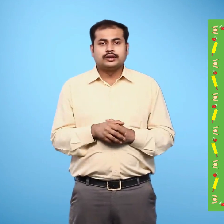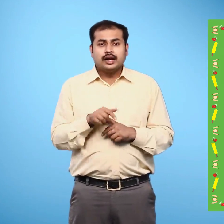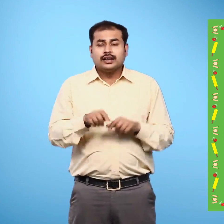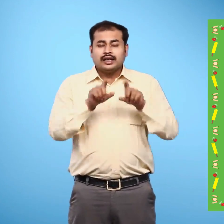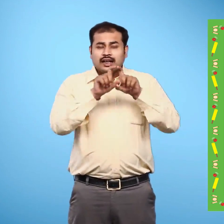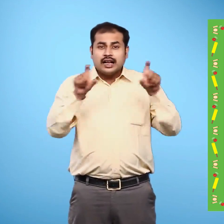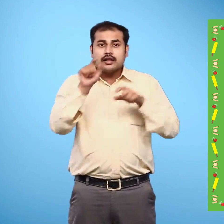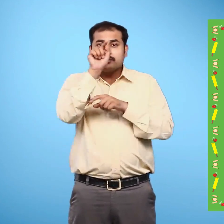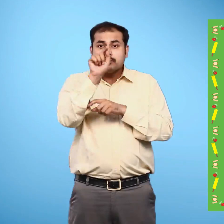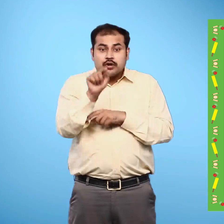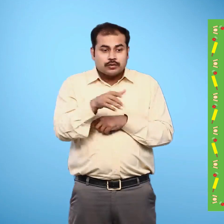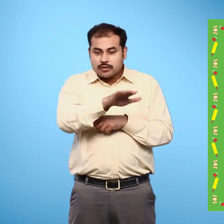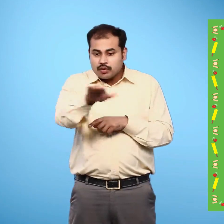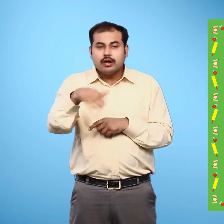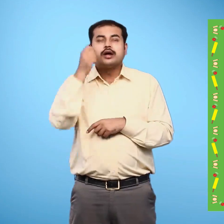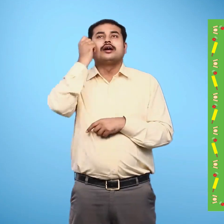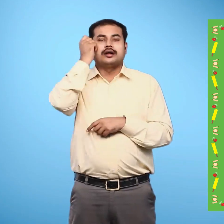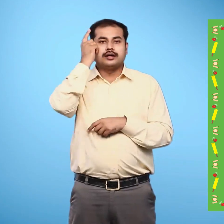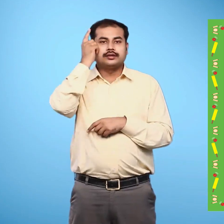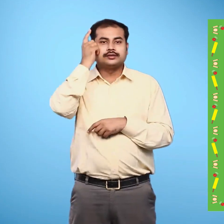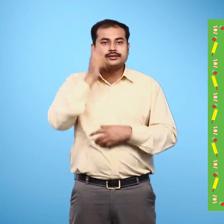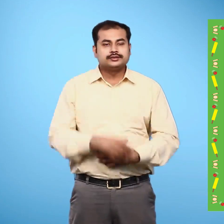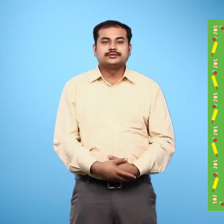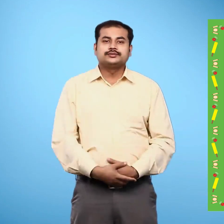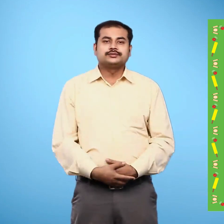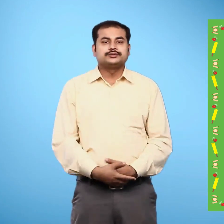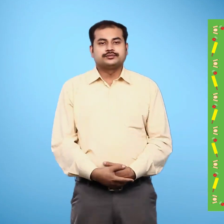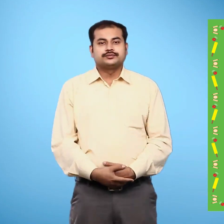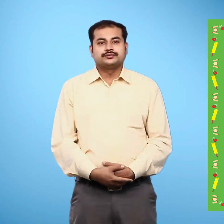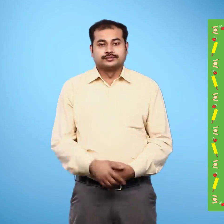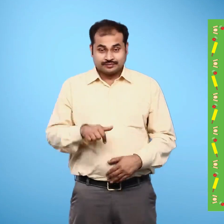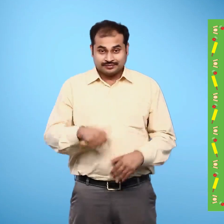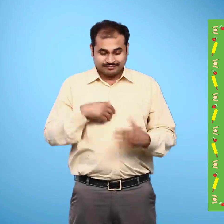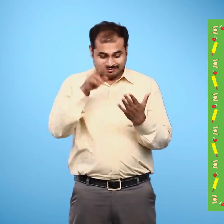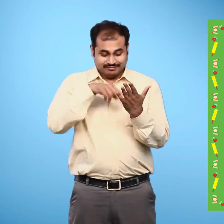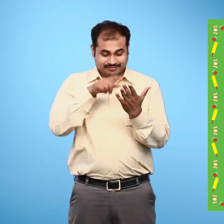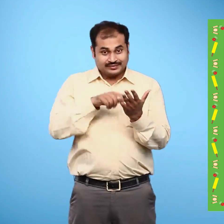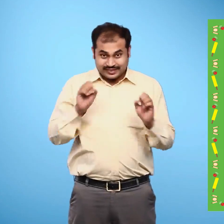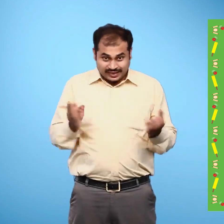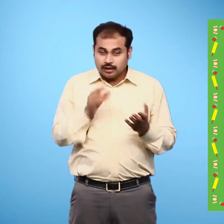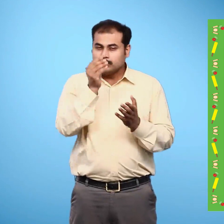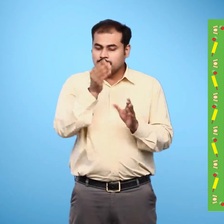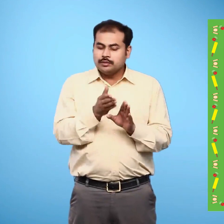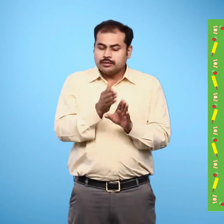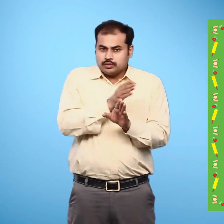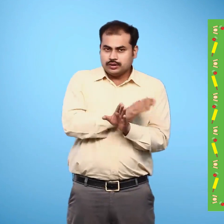and pictures to clarify the instructions. Before reading this page, let's become familiar